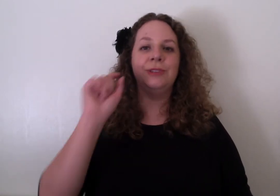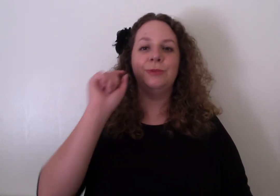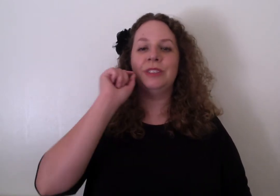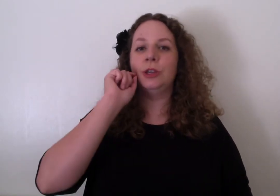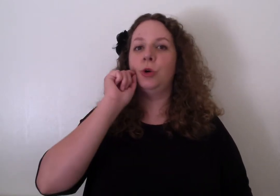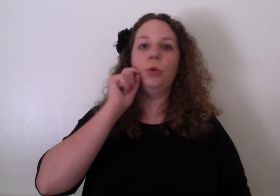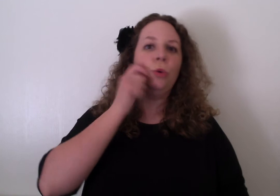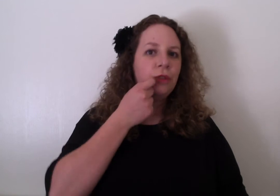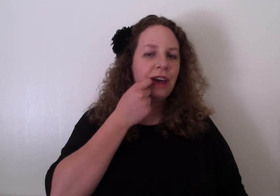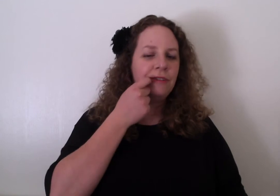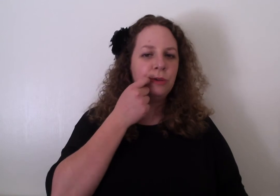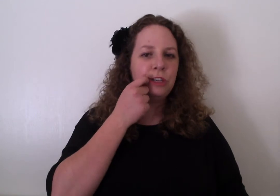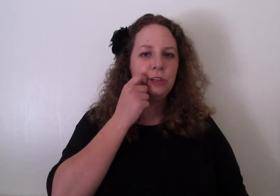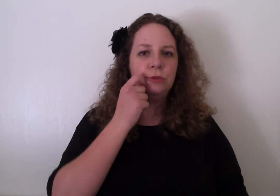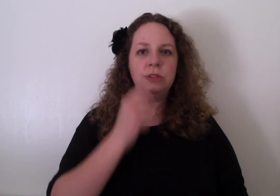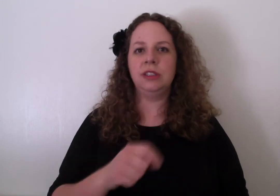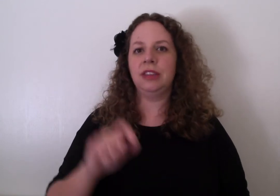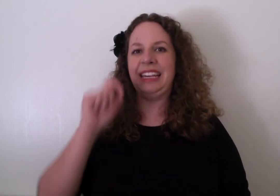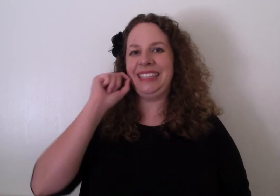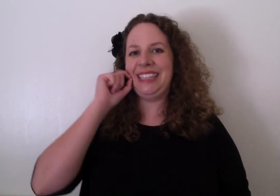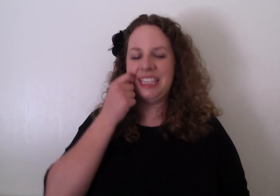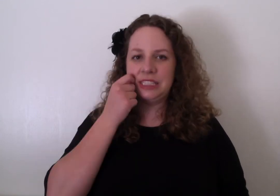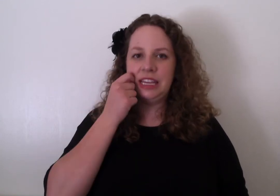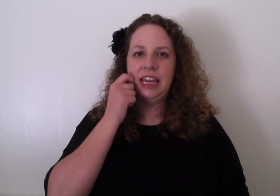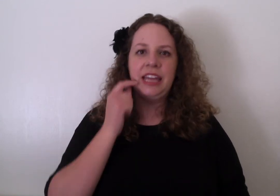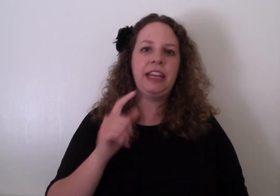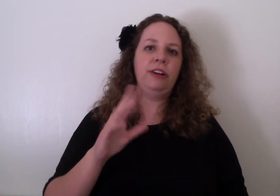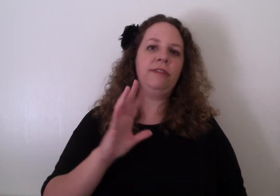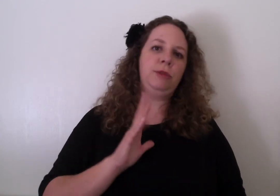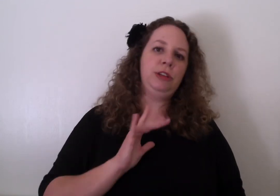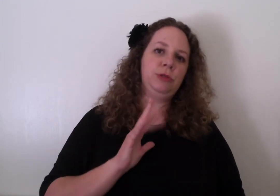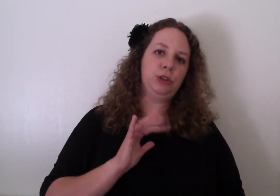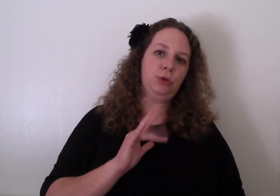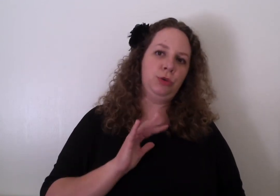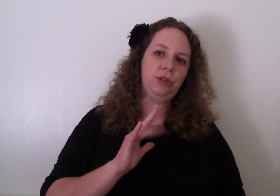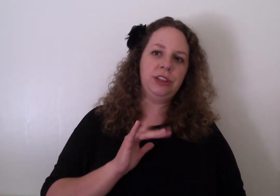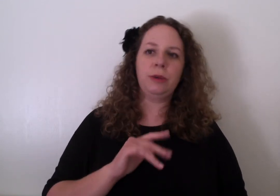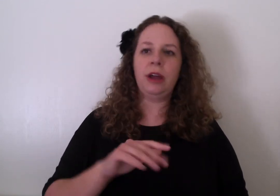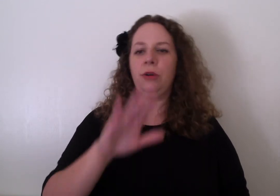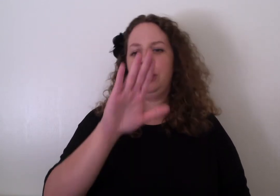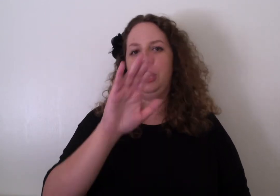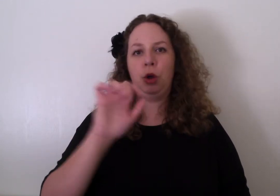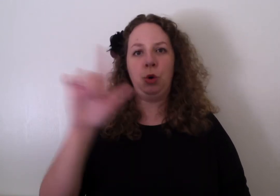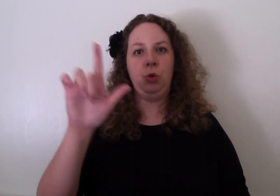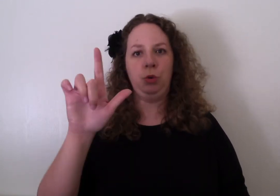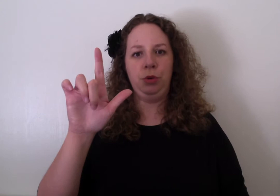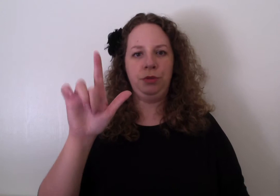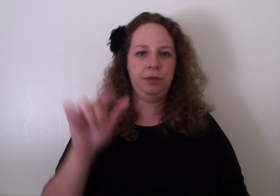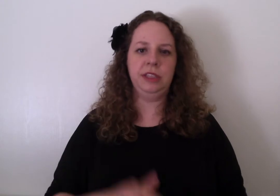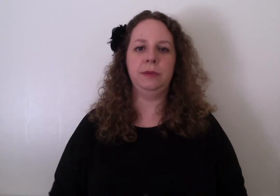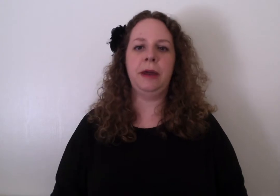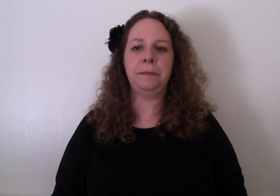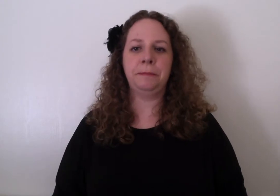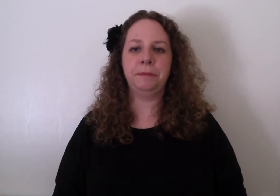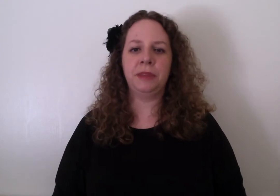was the cool that everyone used, like neat, and now everyone uses cool this way or they cool this way.